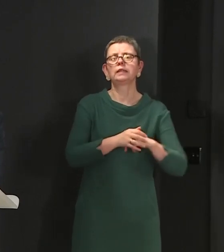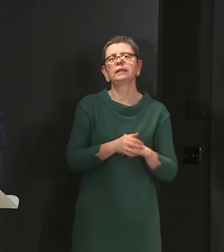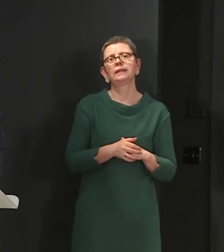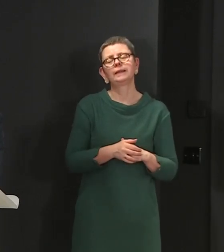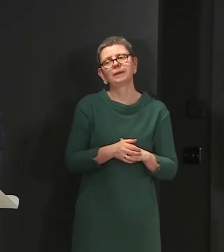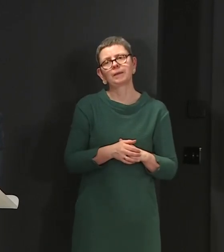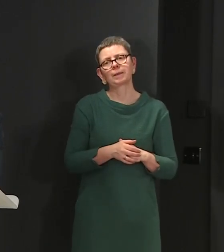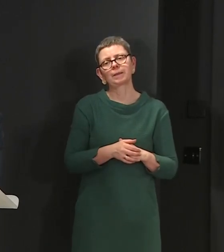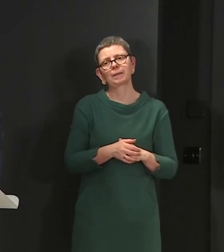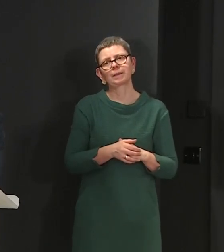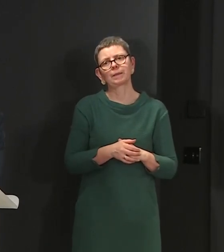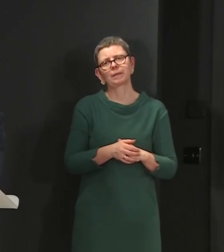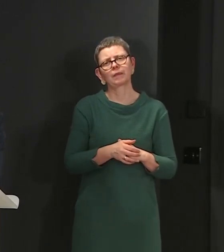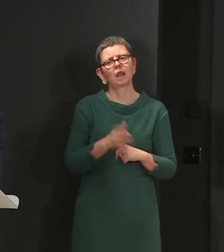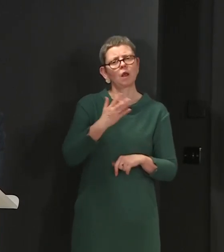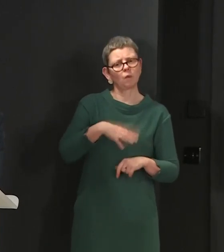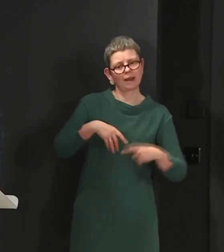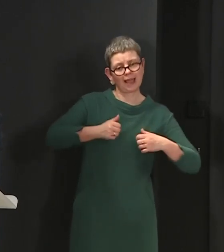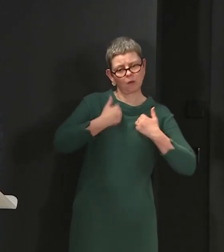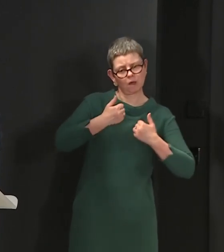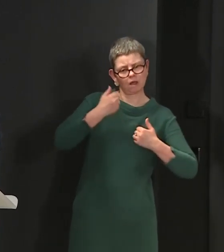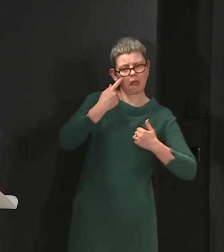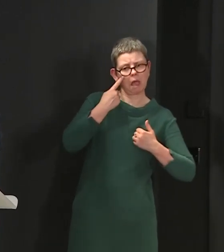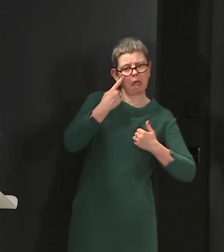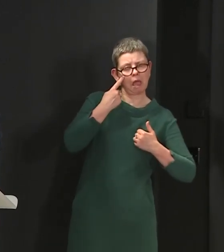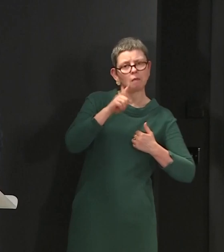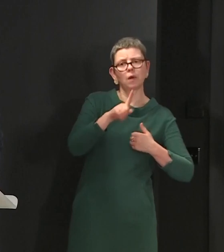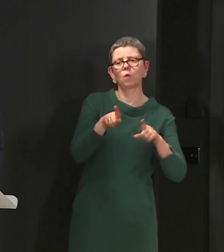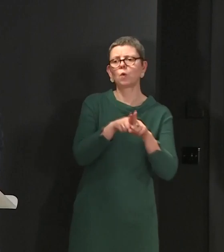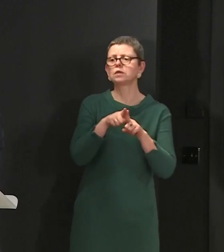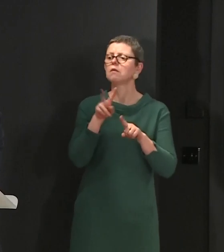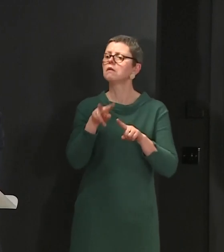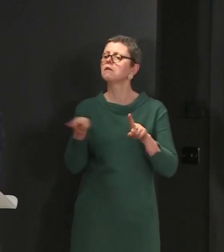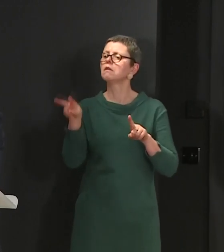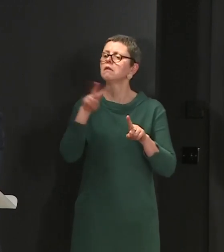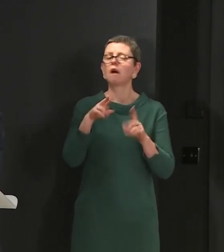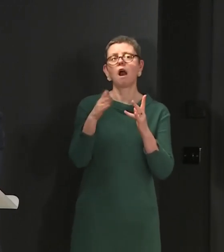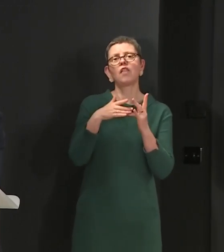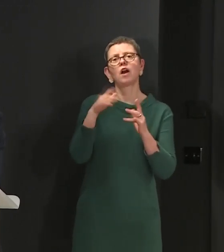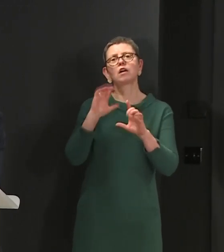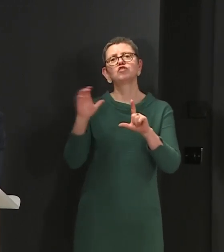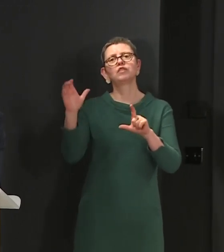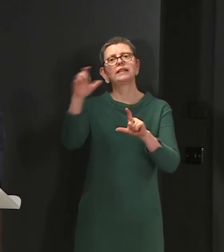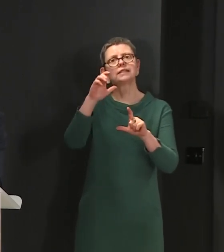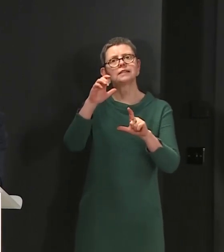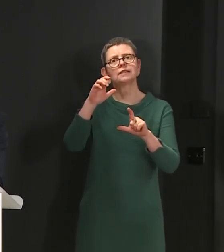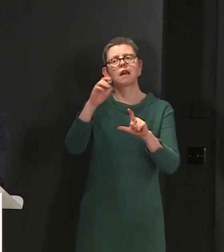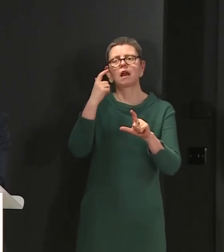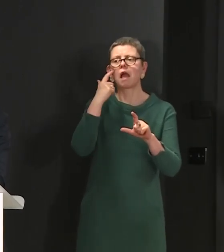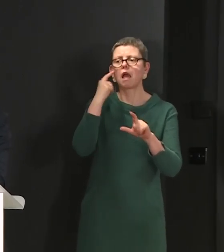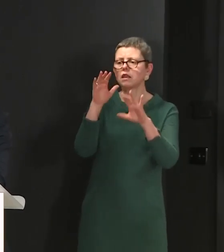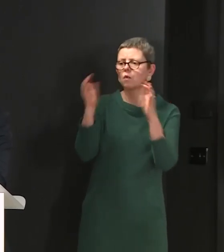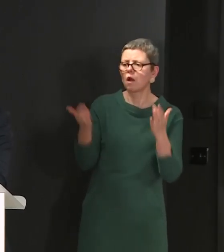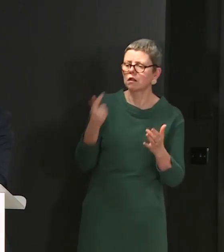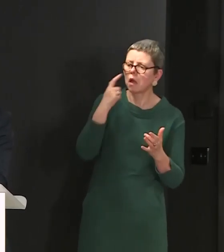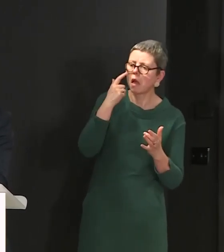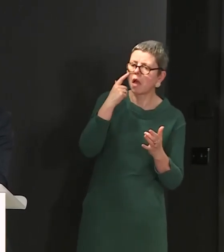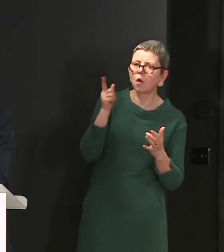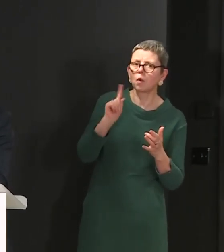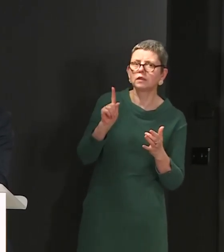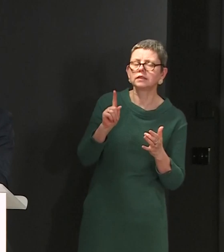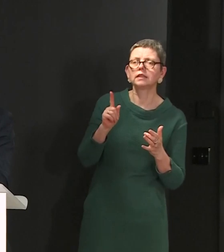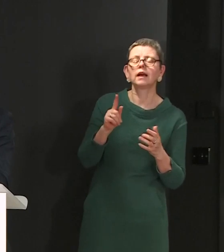experience in other countries to see exactly how changes in their restrictions, what we constantly learn is that